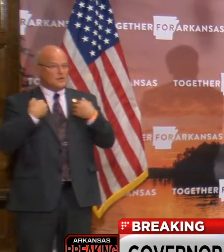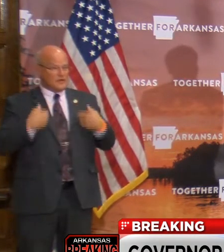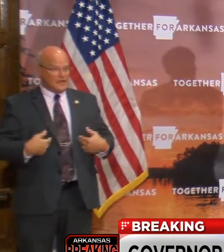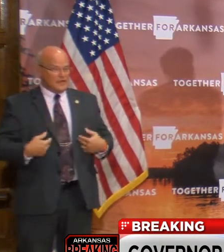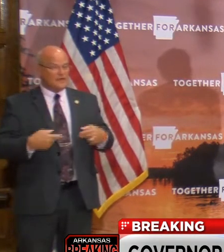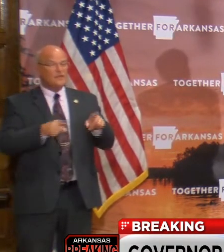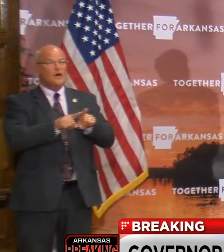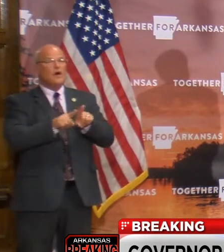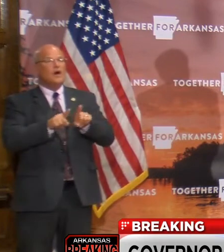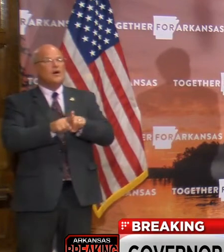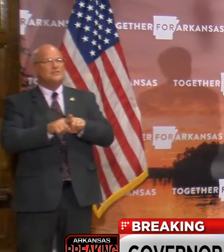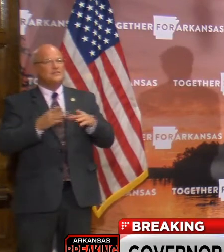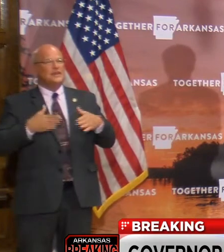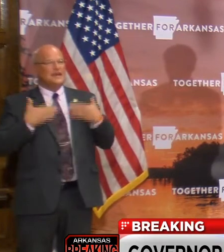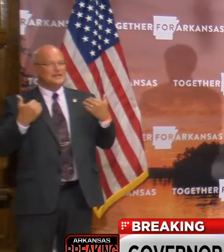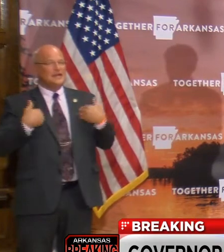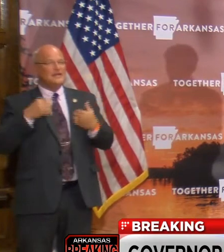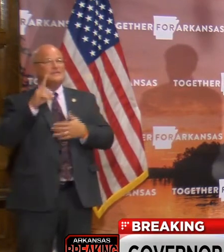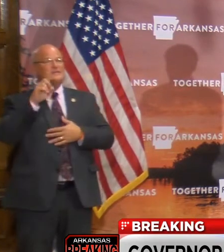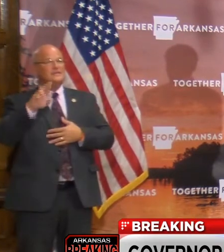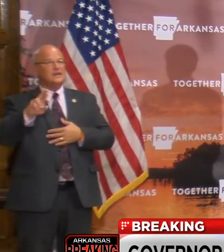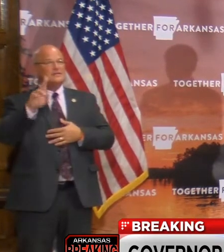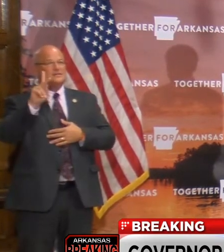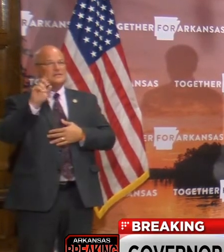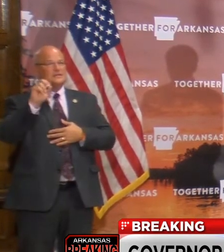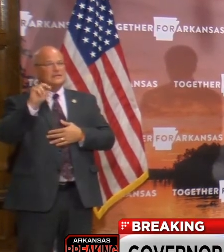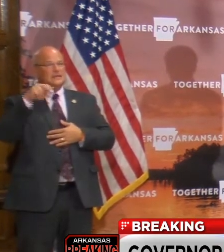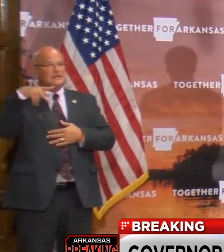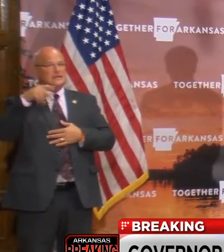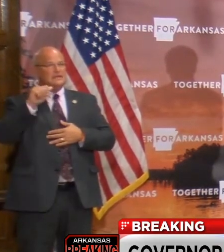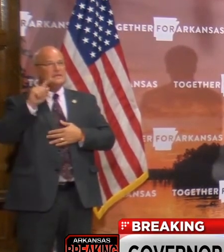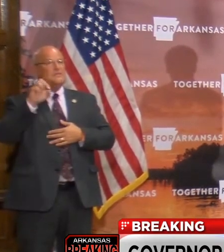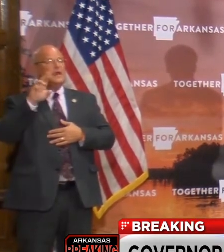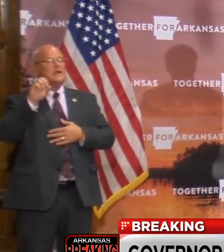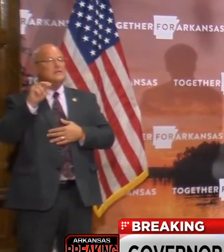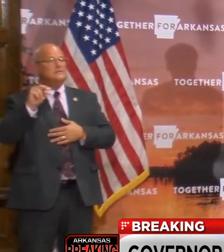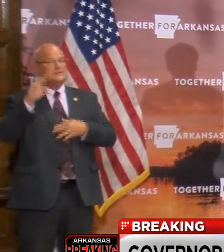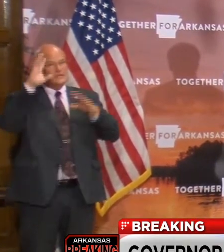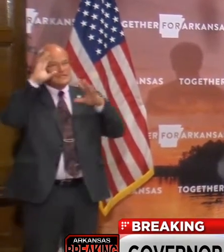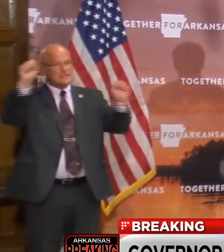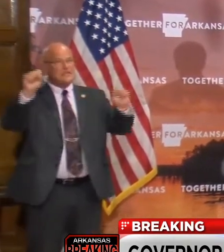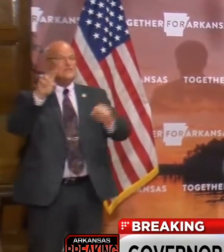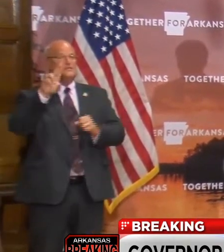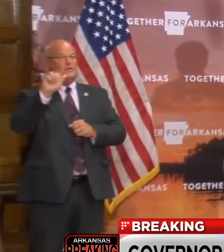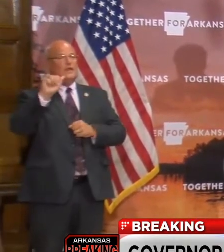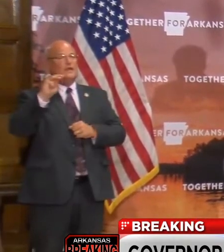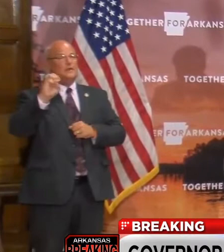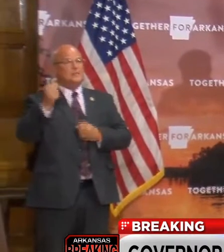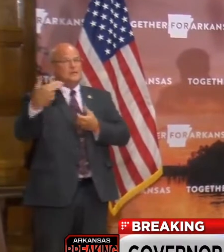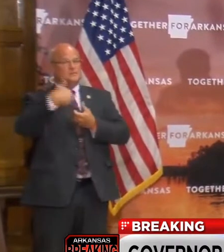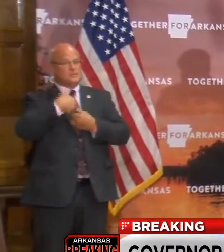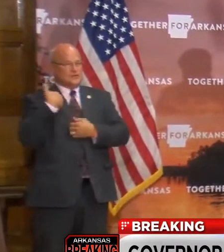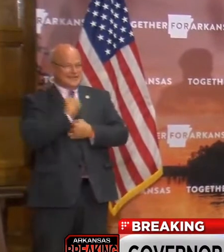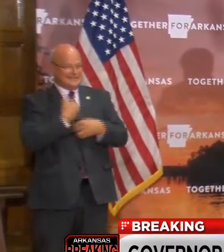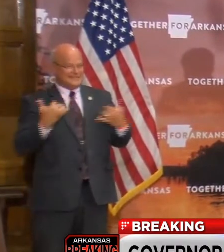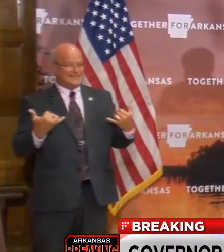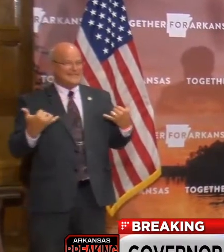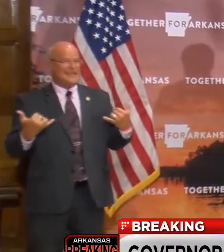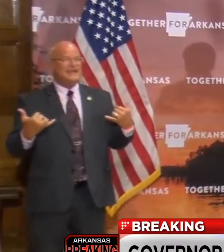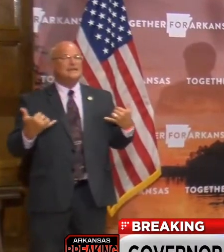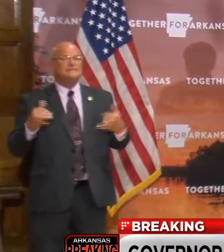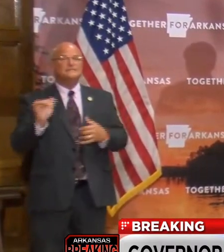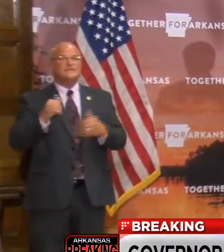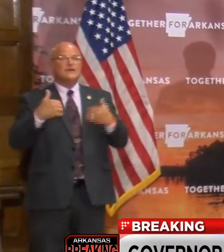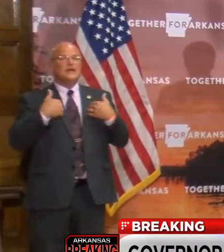also very pleased to have Dr. Cam Patterson, Chancellor at UAMS, joining us today. And we